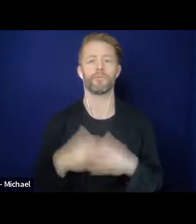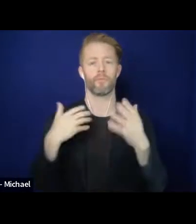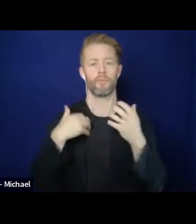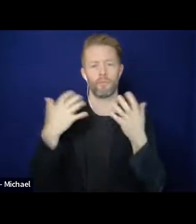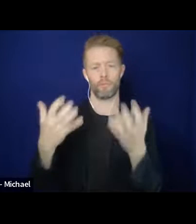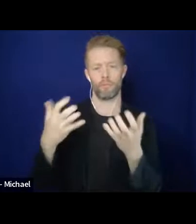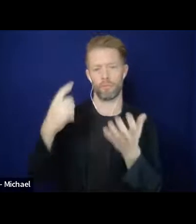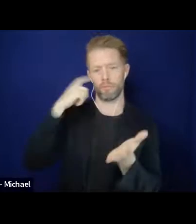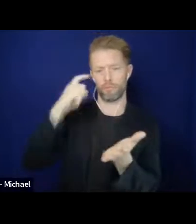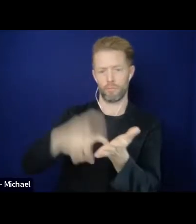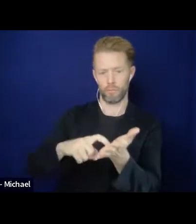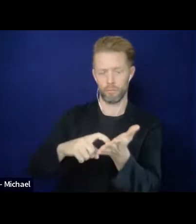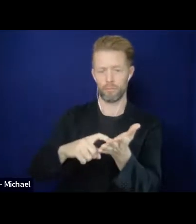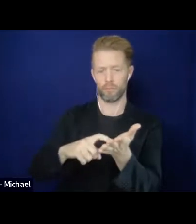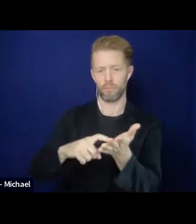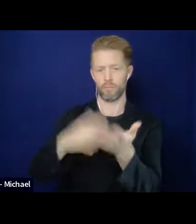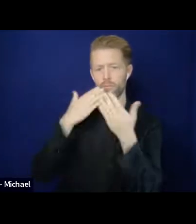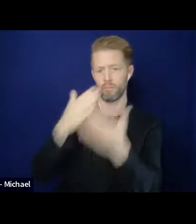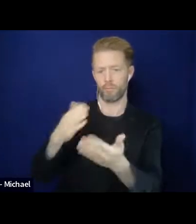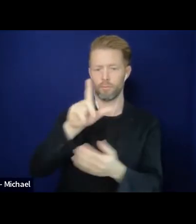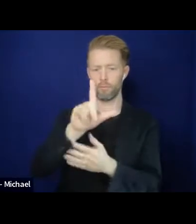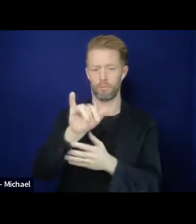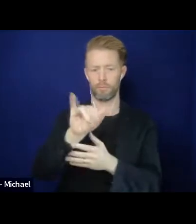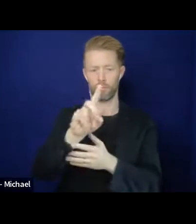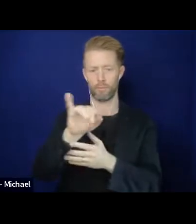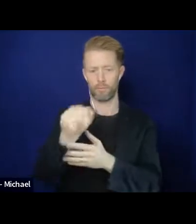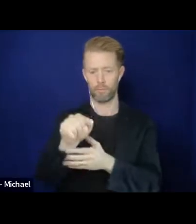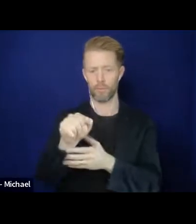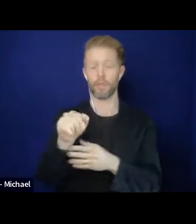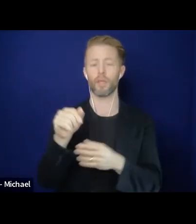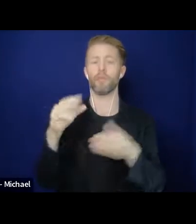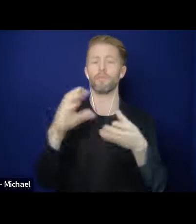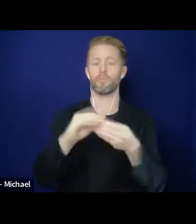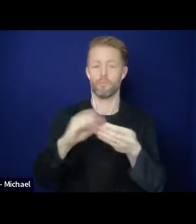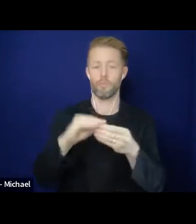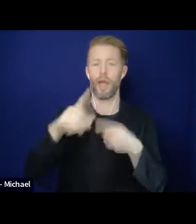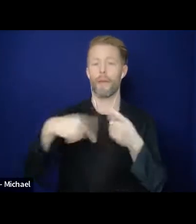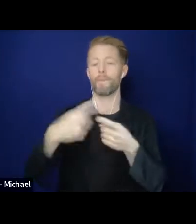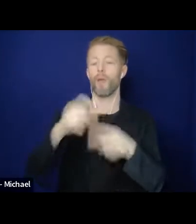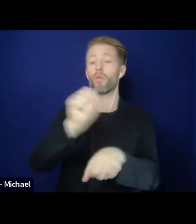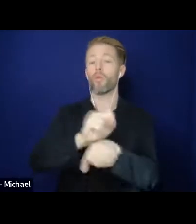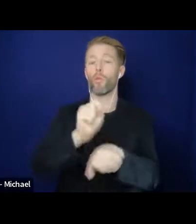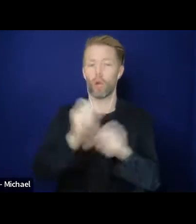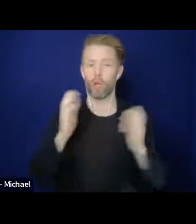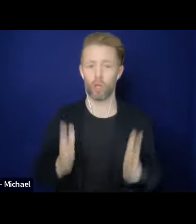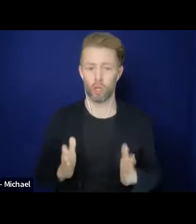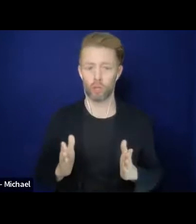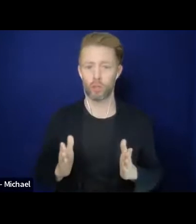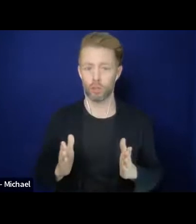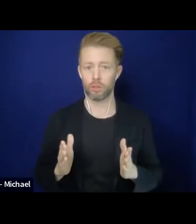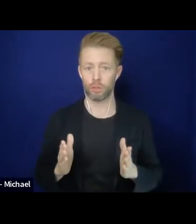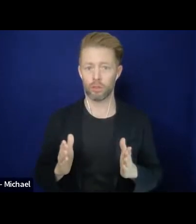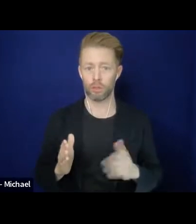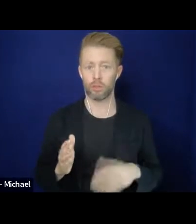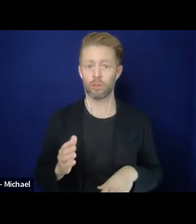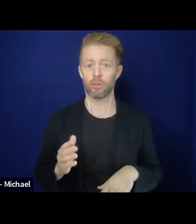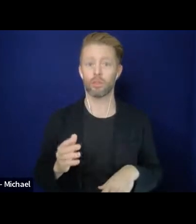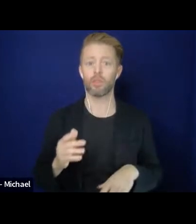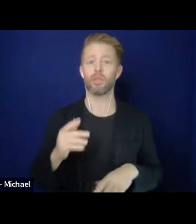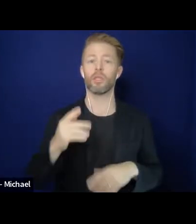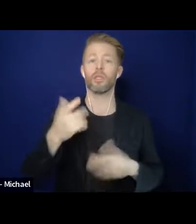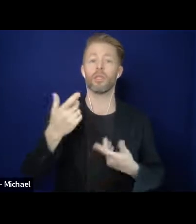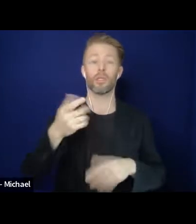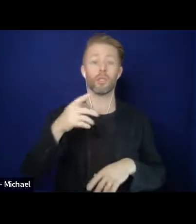for the discussion about the workers who do the work at the margins, as well as those of us who are subject to the